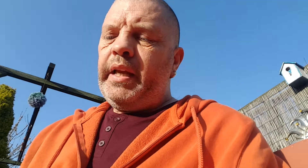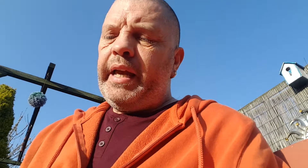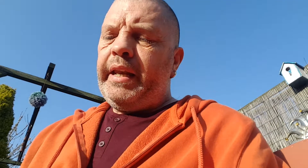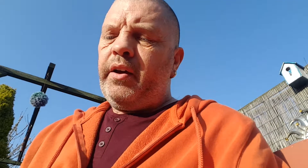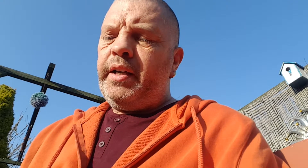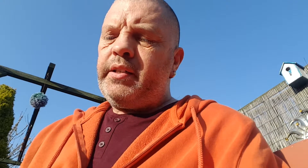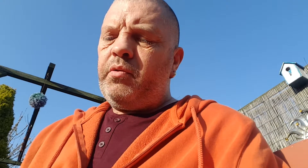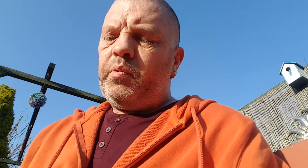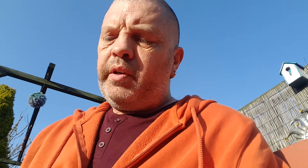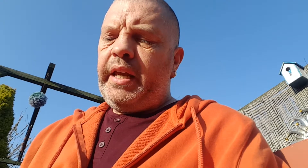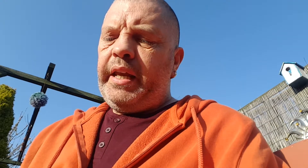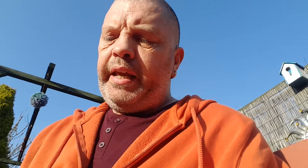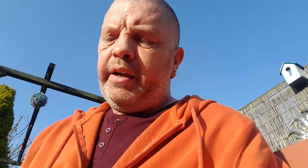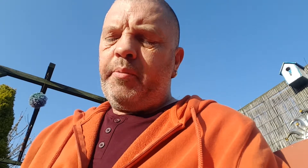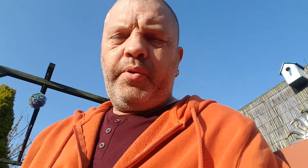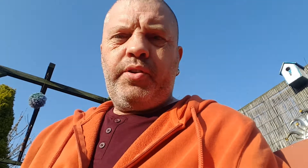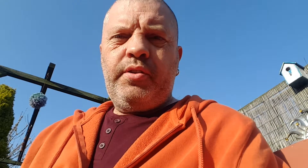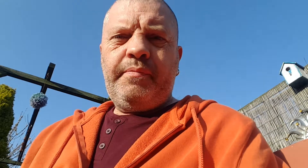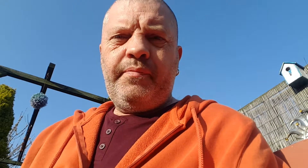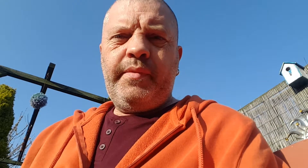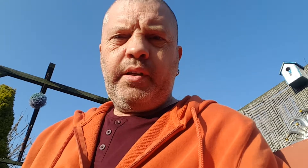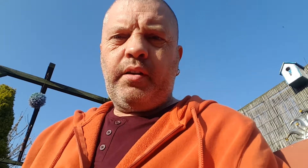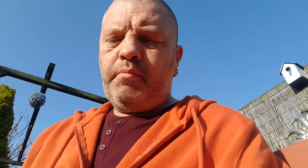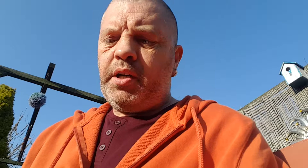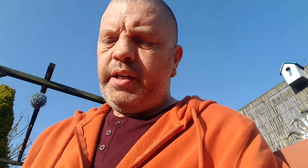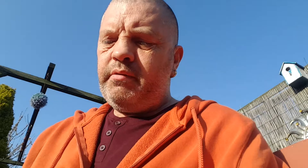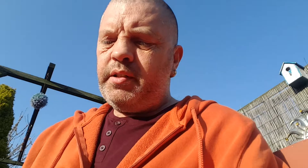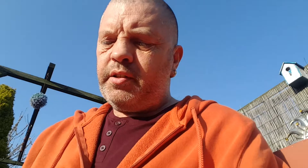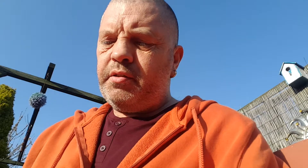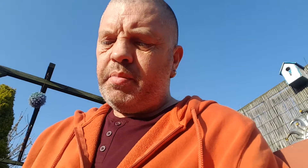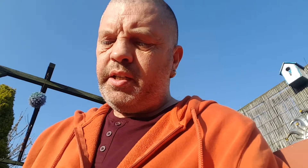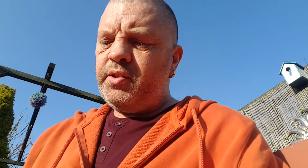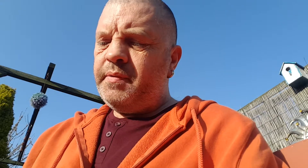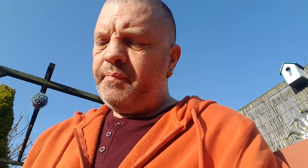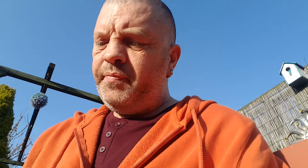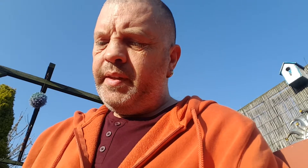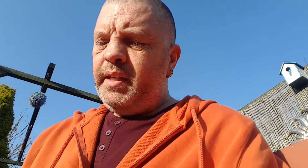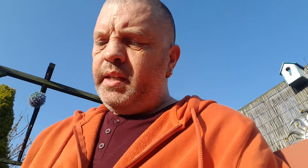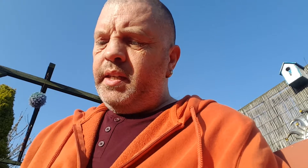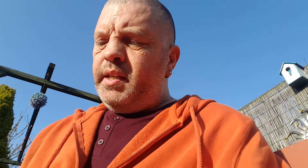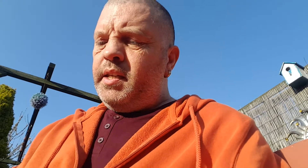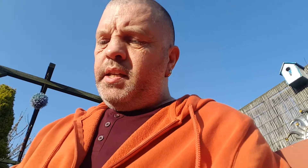And I don't want any other bridge on my custom bass.